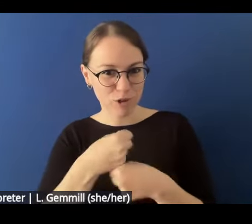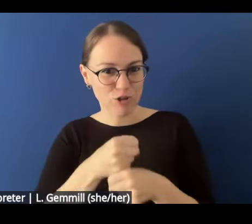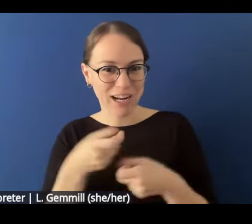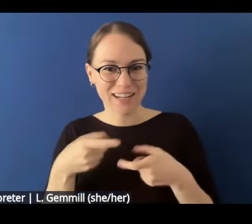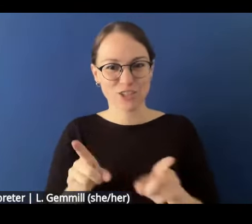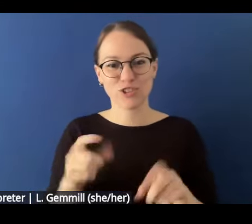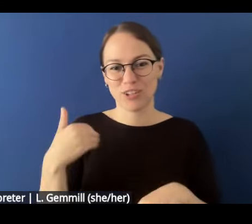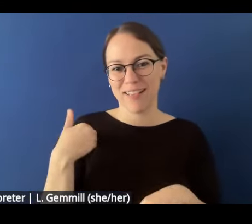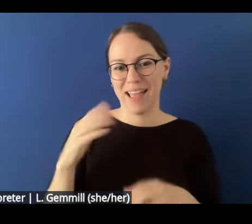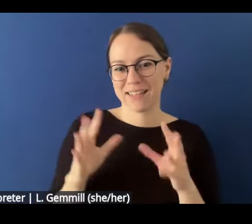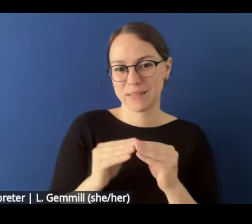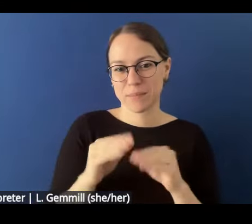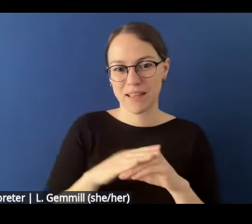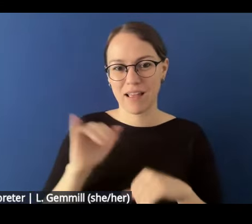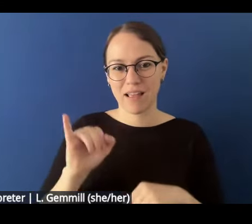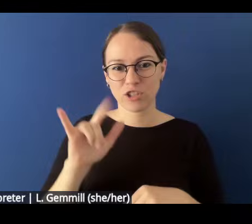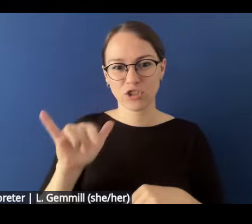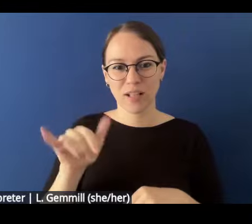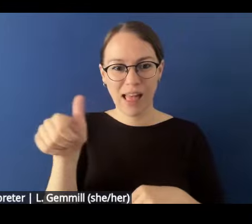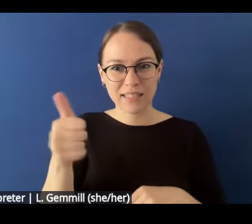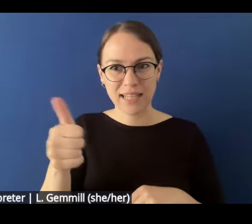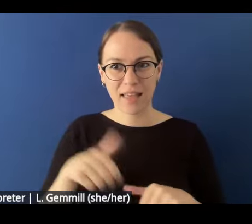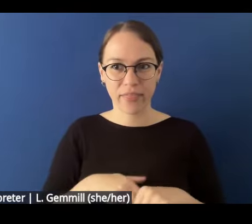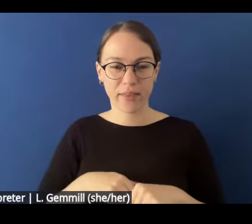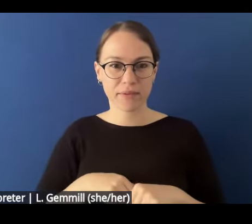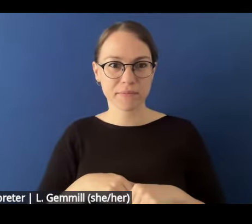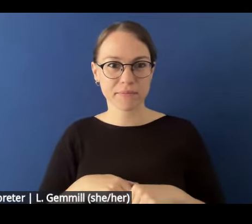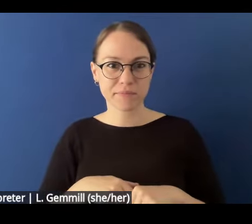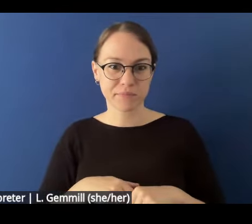Any questions from the board members?